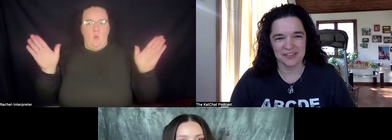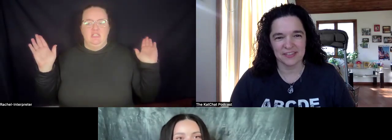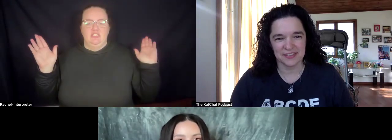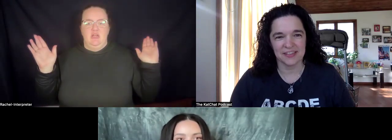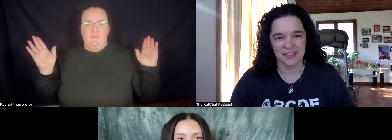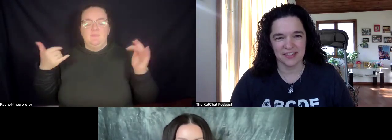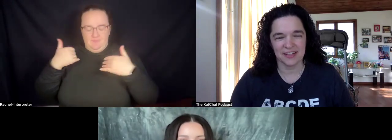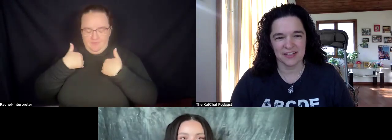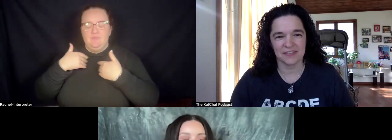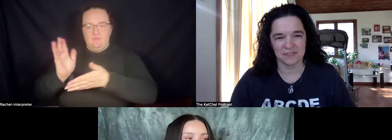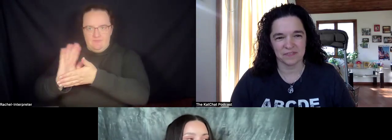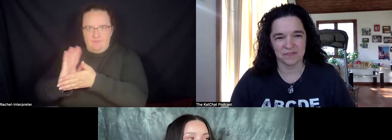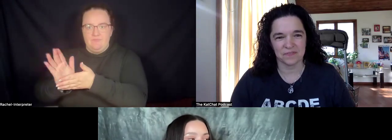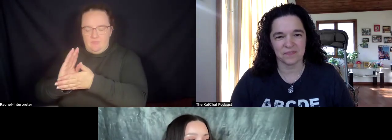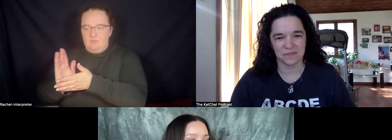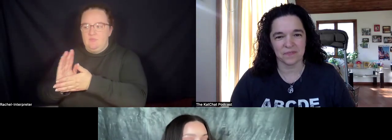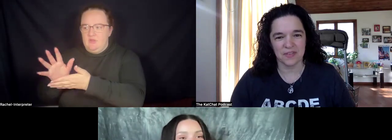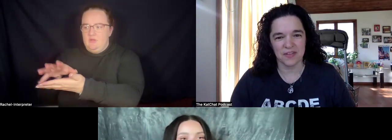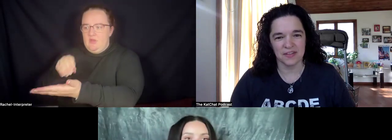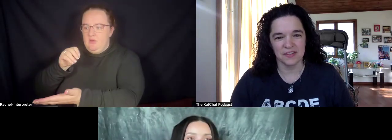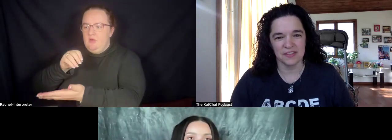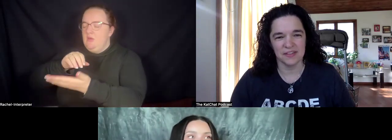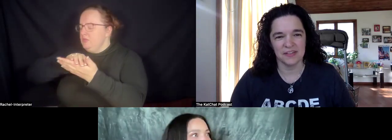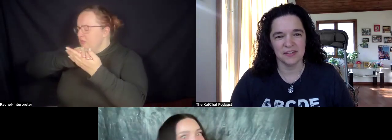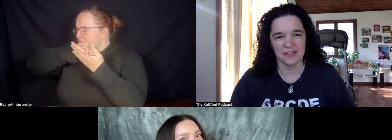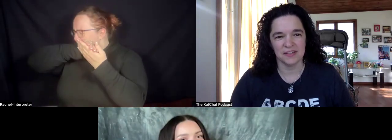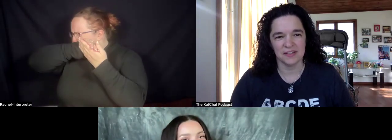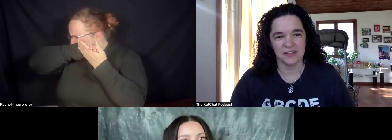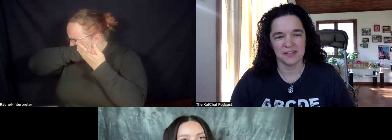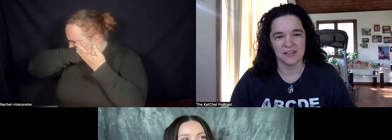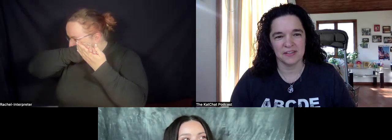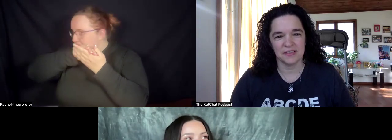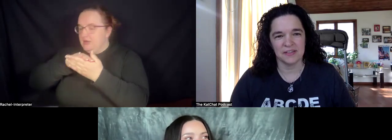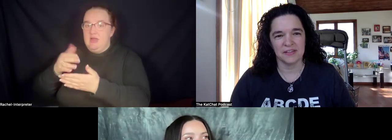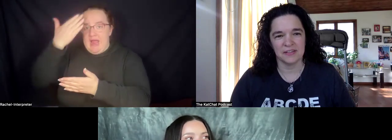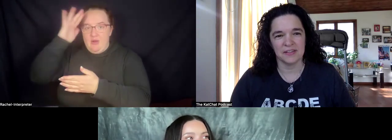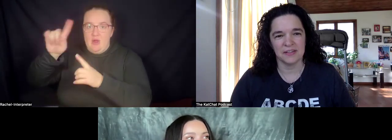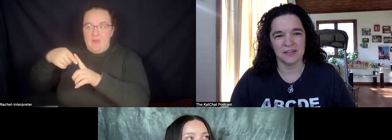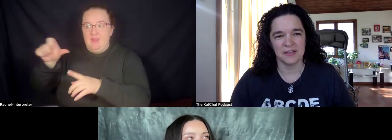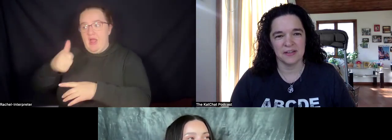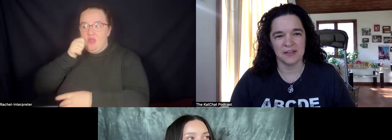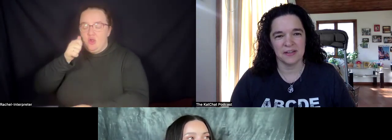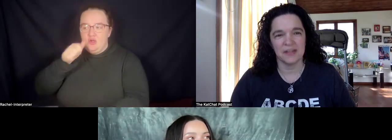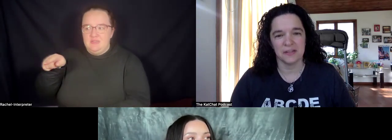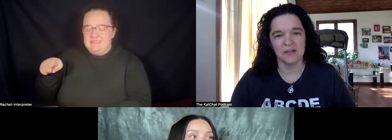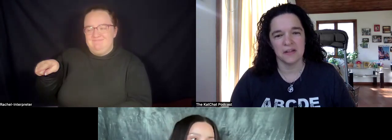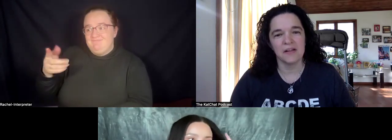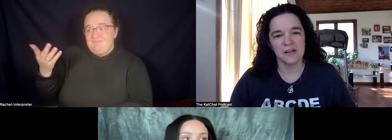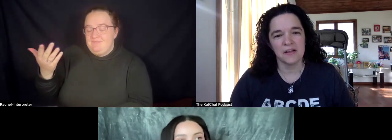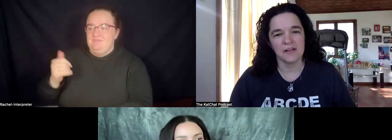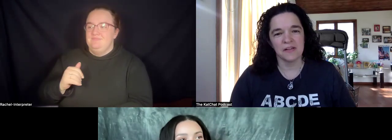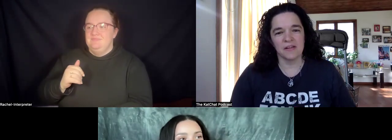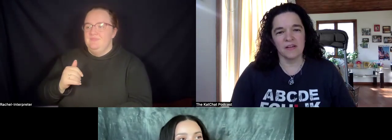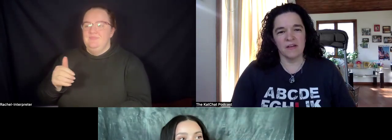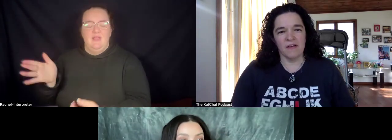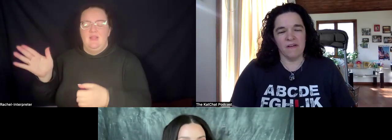some videos to be able to work off of for that. So I don't know about the other girls. They just the whole